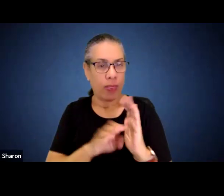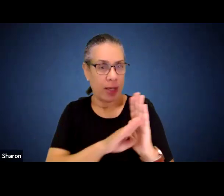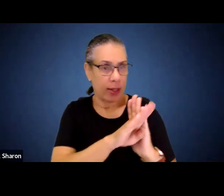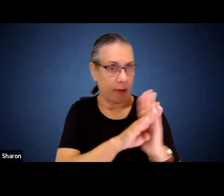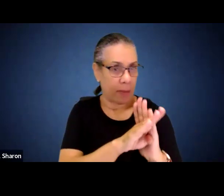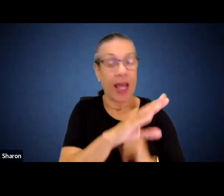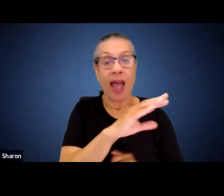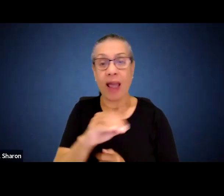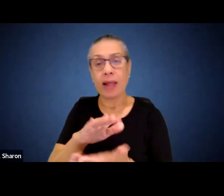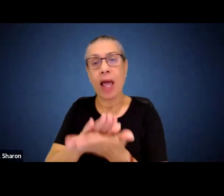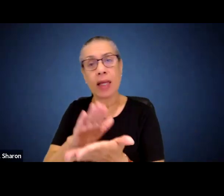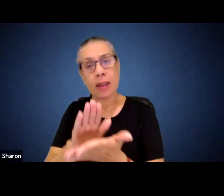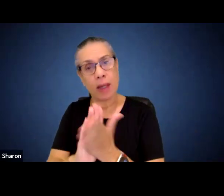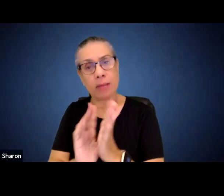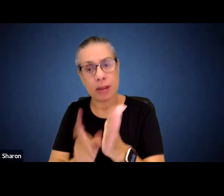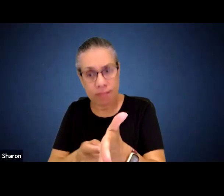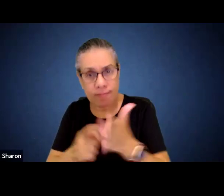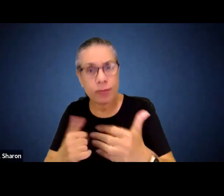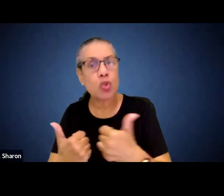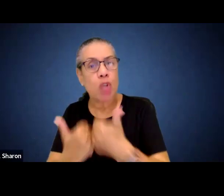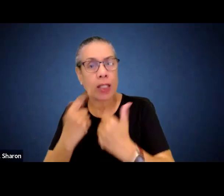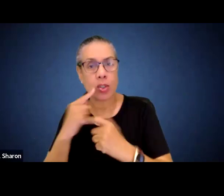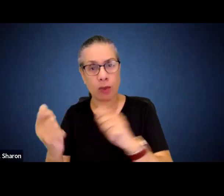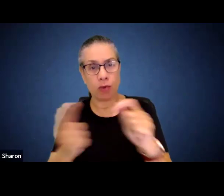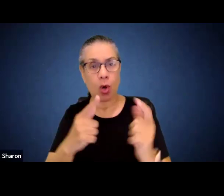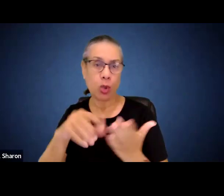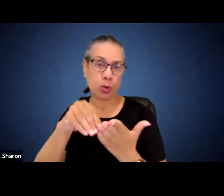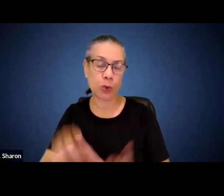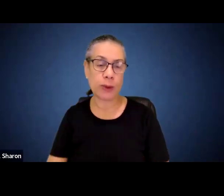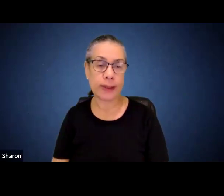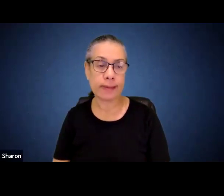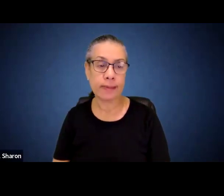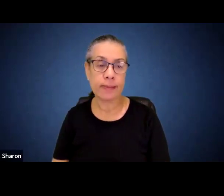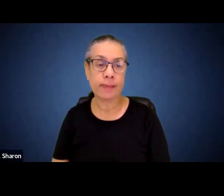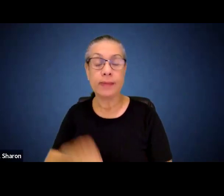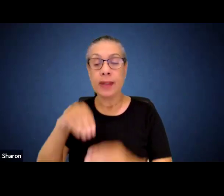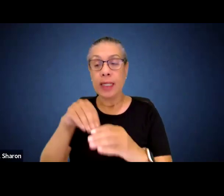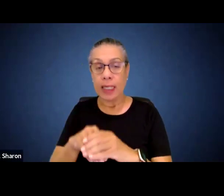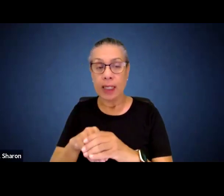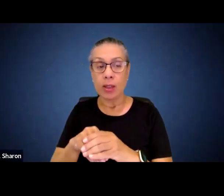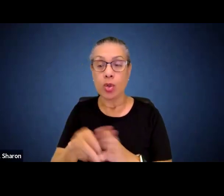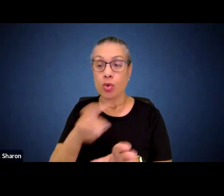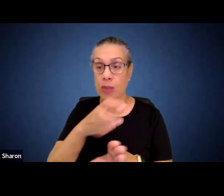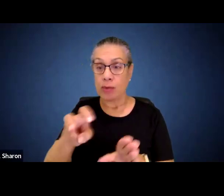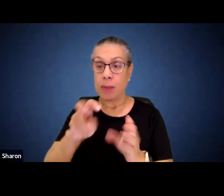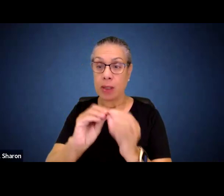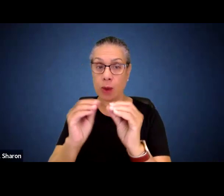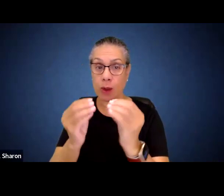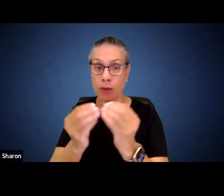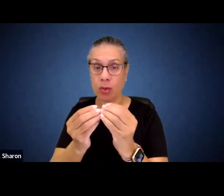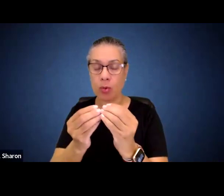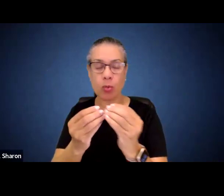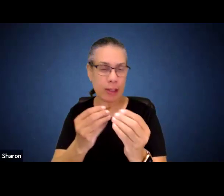them to be academically demanding for every student. In the Transformation Office, we support schools in